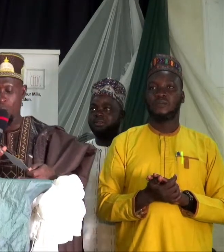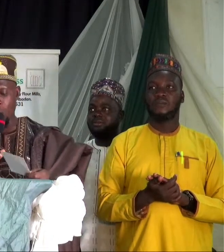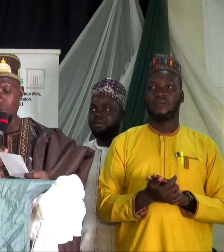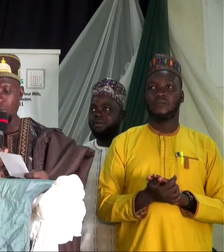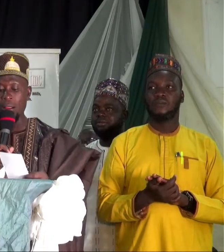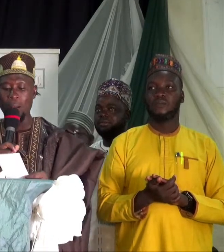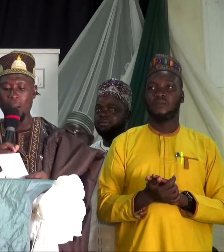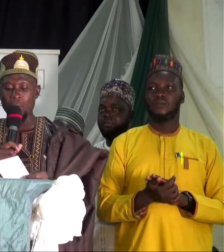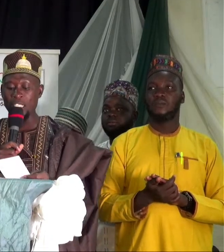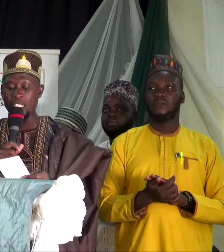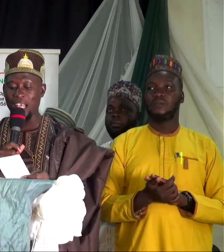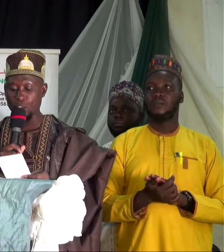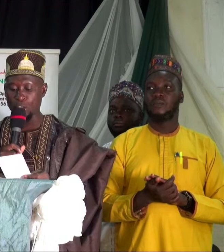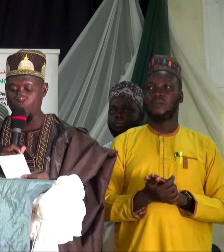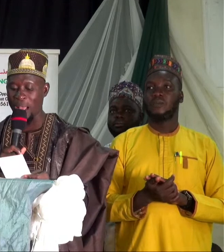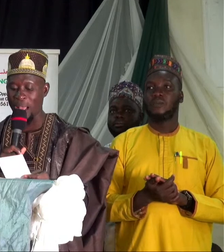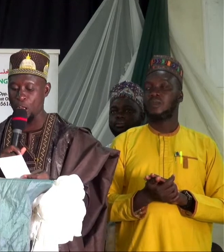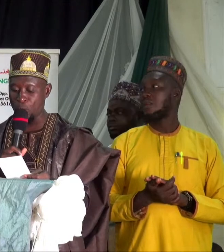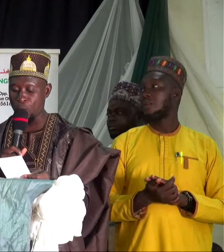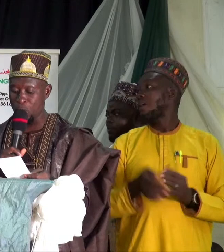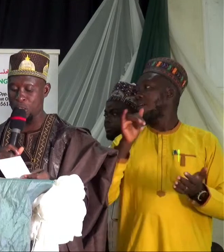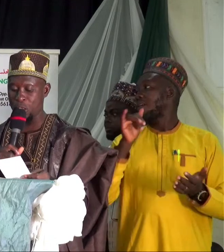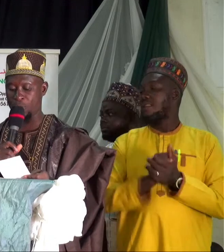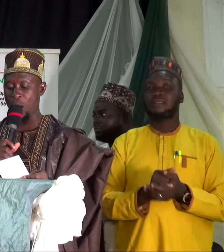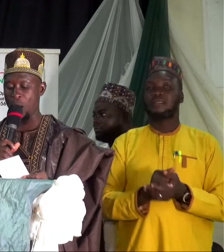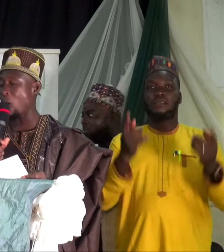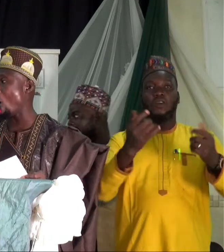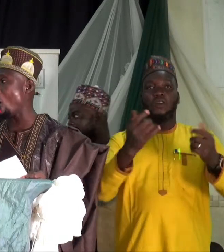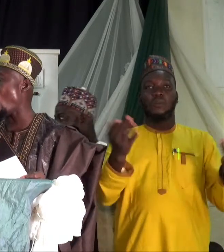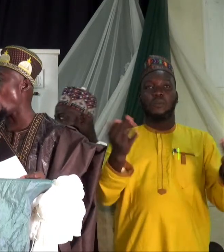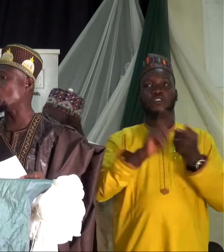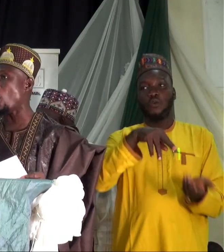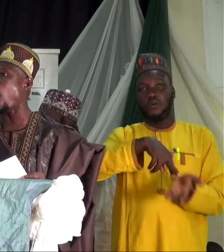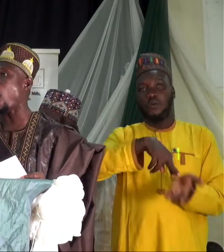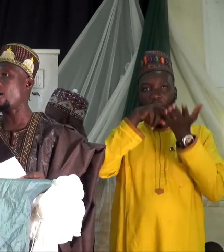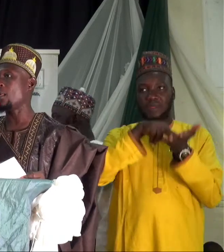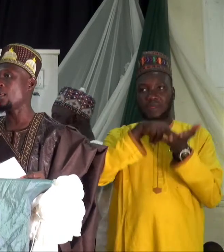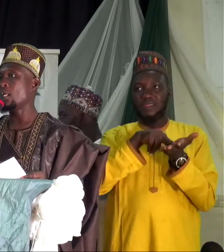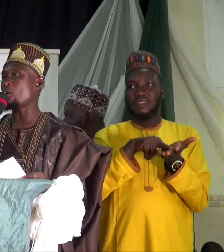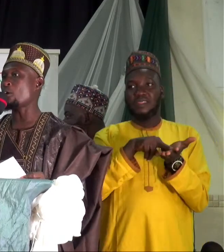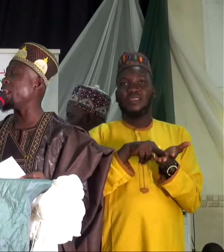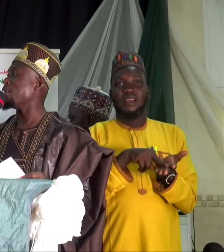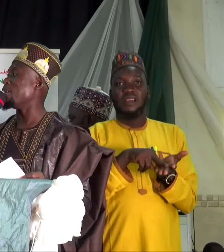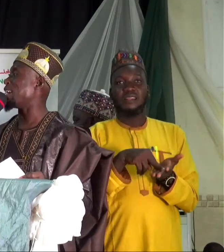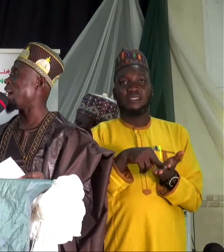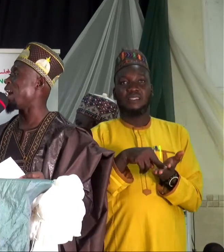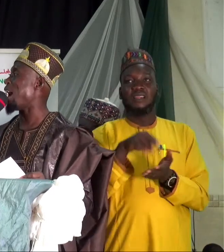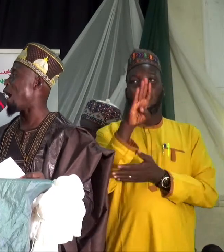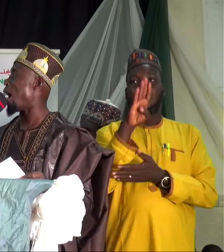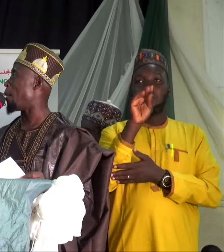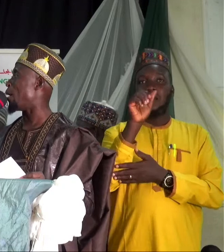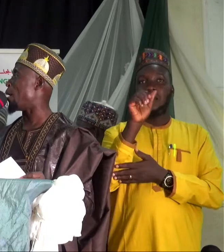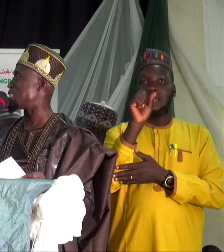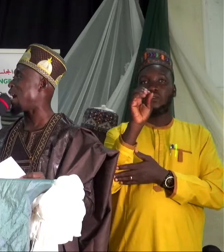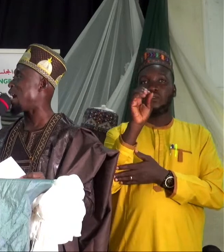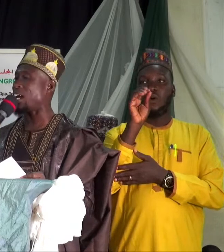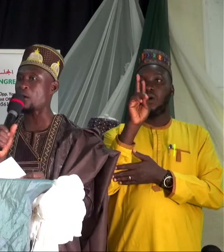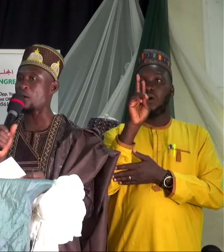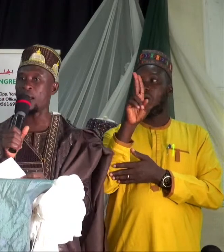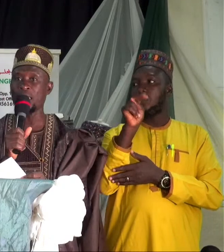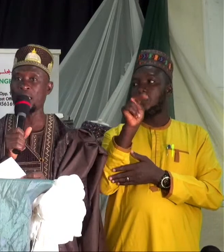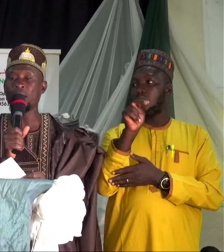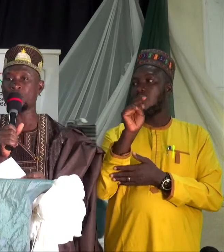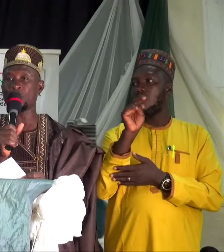Don't wait for anybody. What about you? Only one ji asoju fun basoru fun gbogbo oyo ko le yi adada baba ti adaruko won